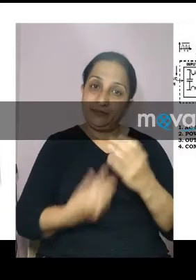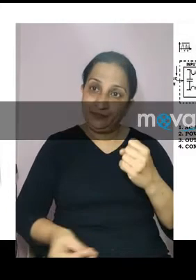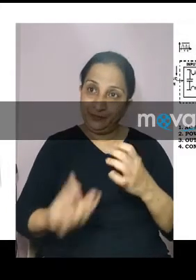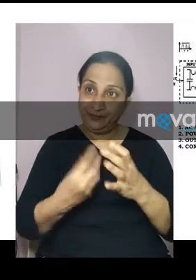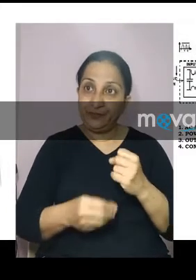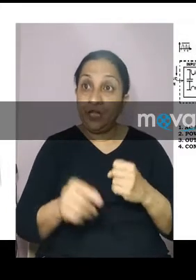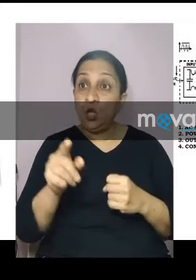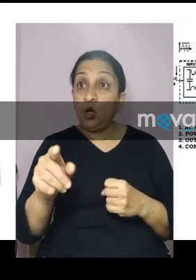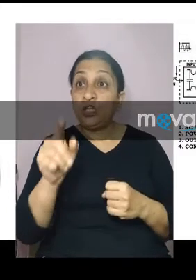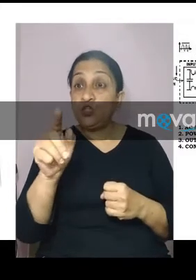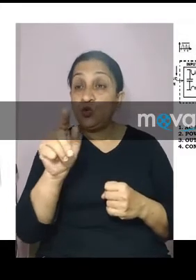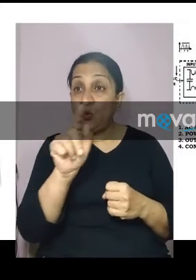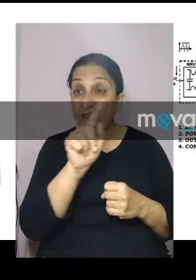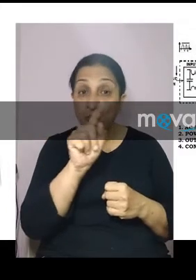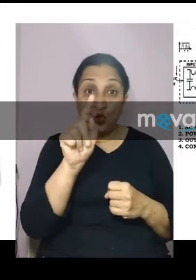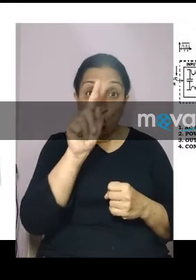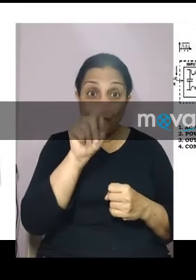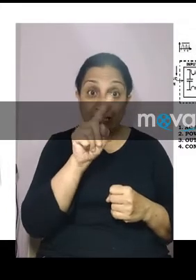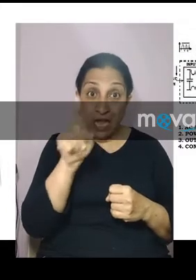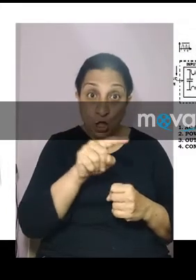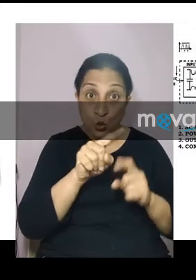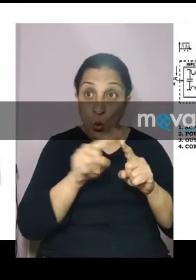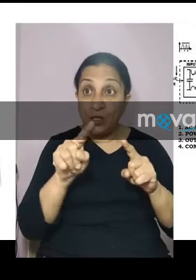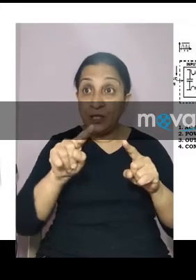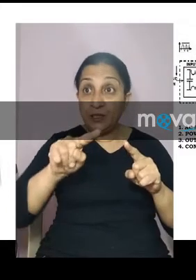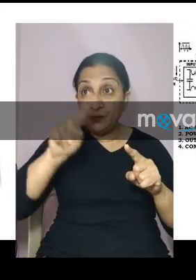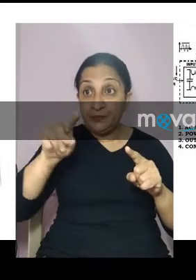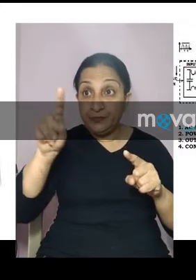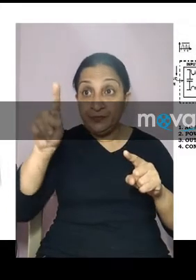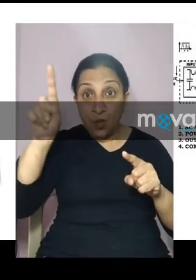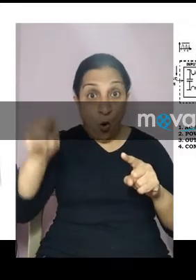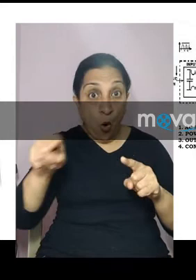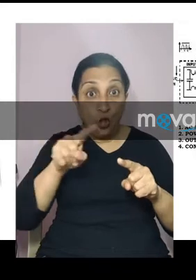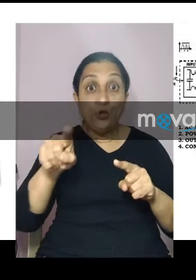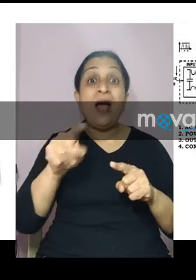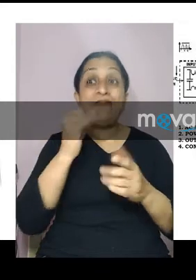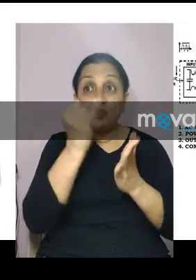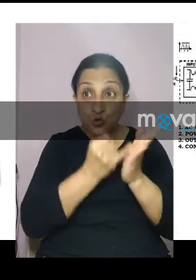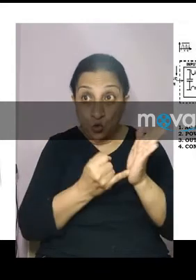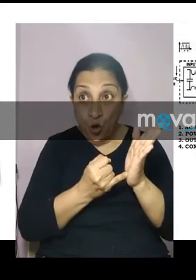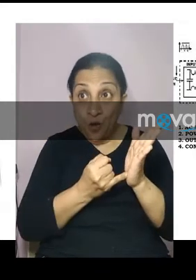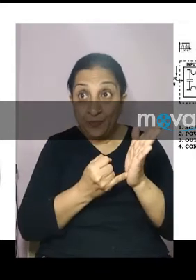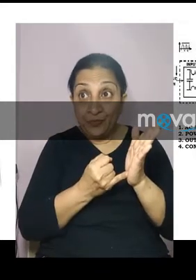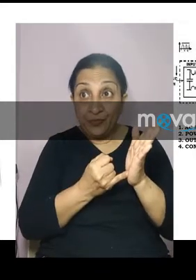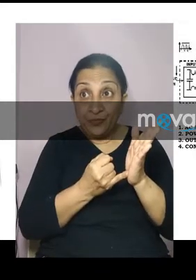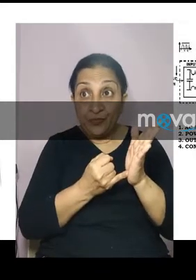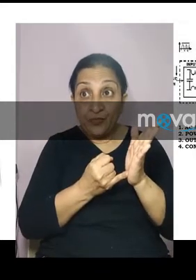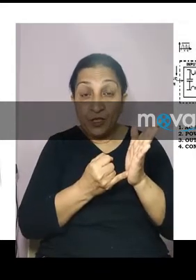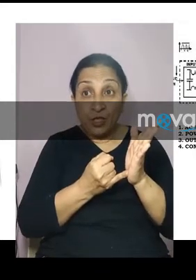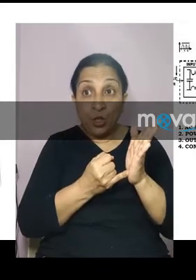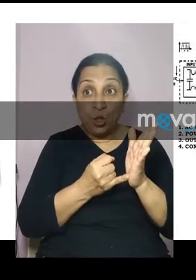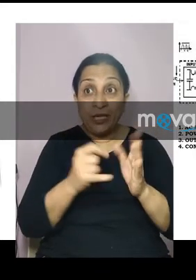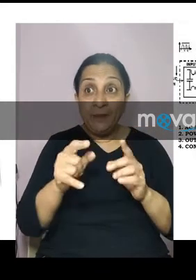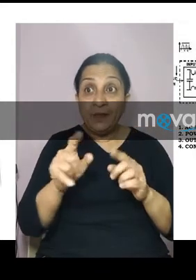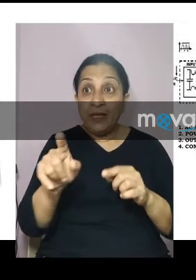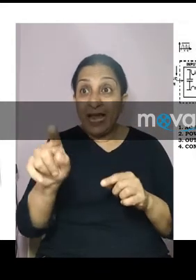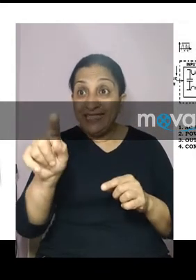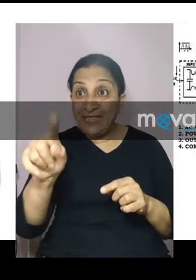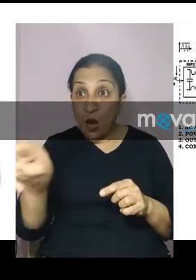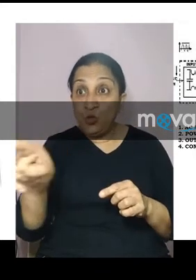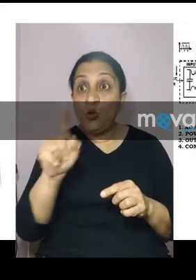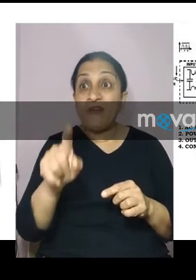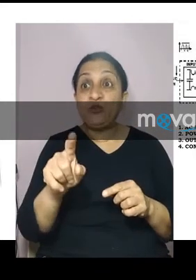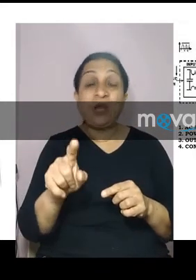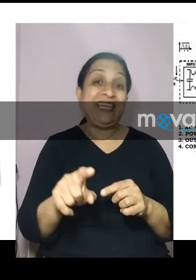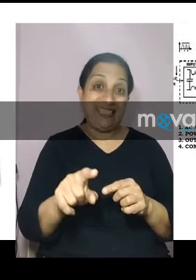filtering. Okay, so you have to draw the diode. All you have to draw. Okay,